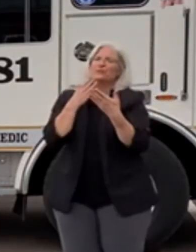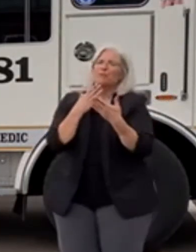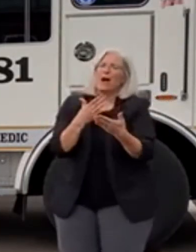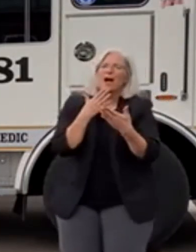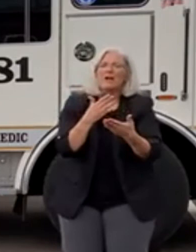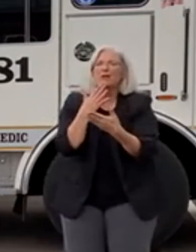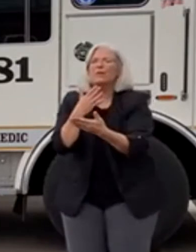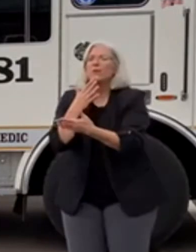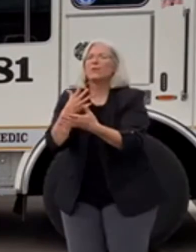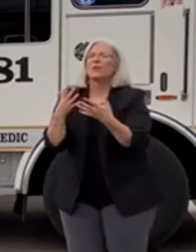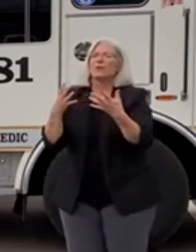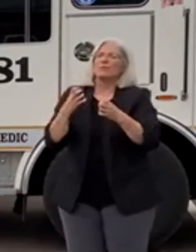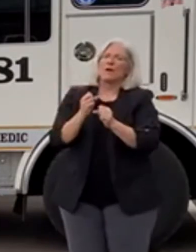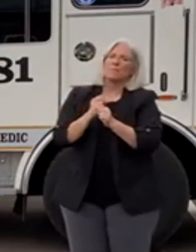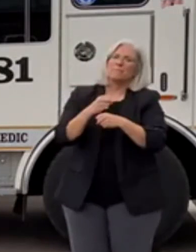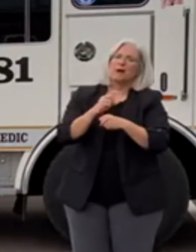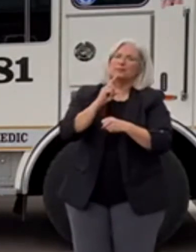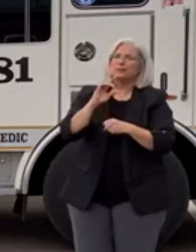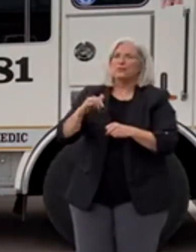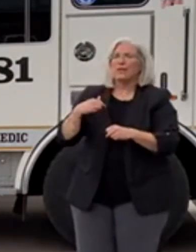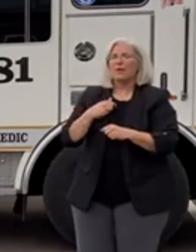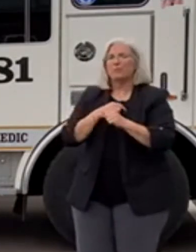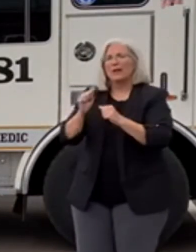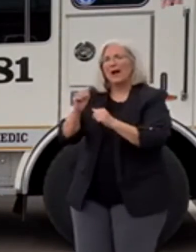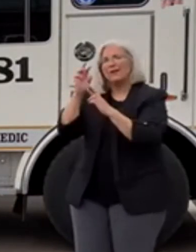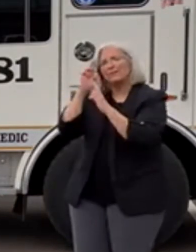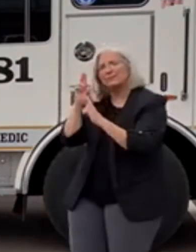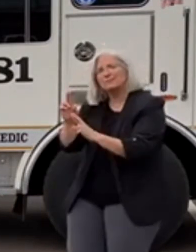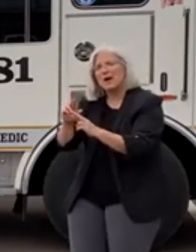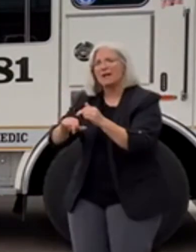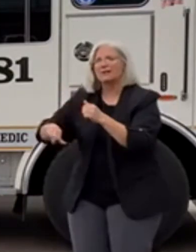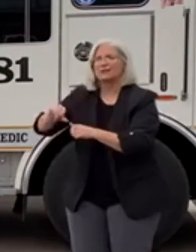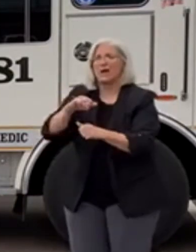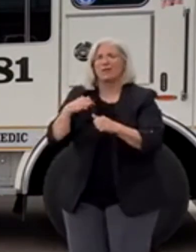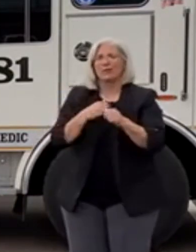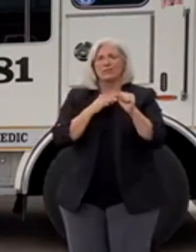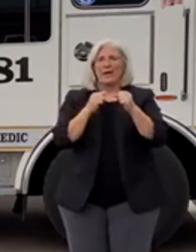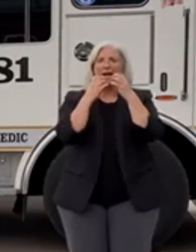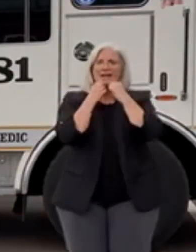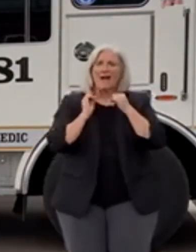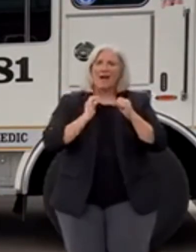family, because our lives really do depend on it. Thank you.